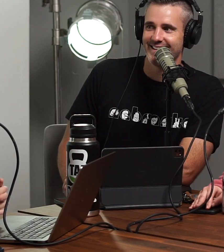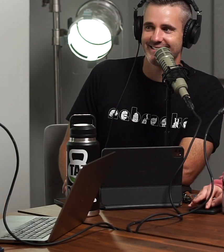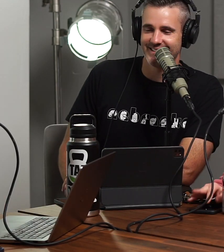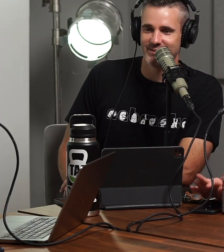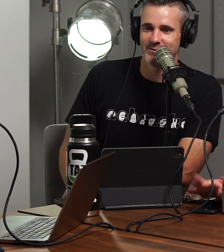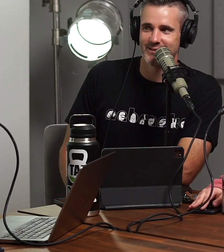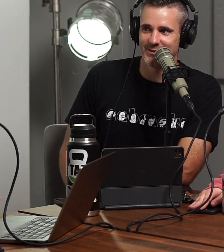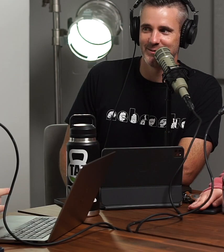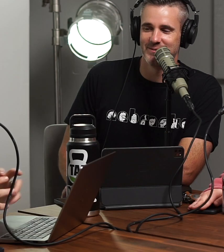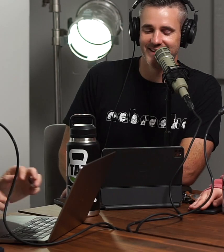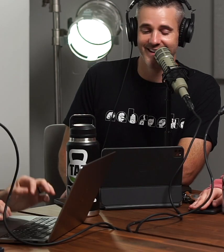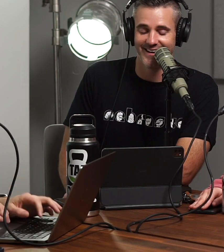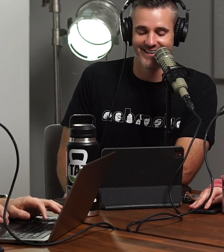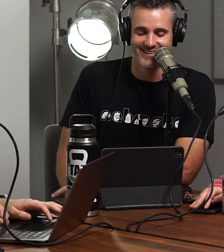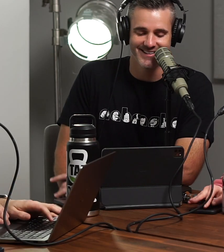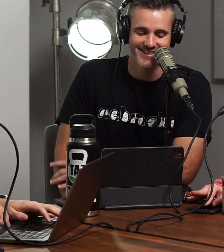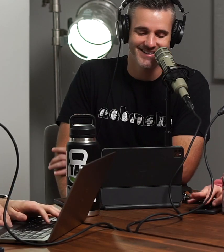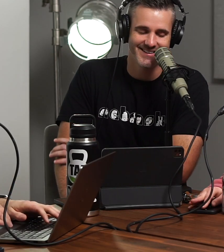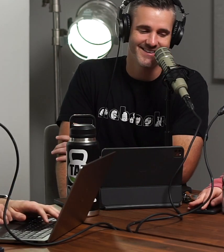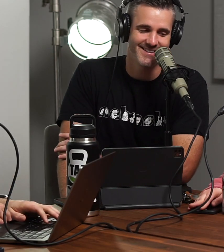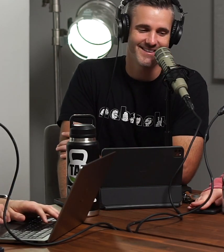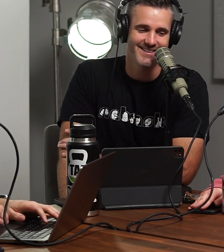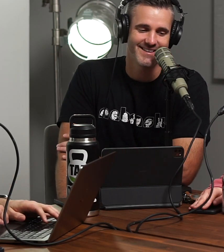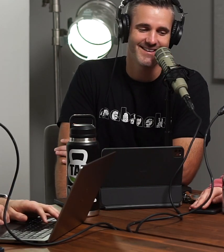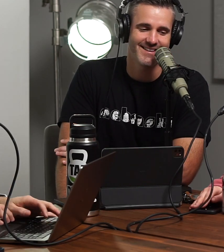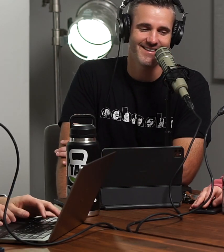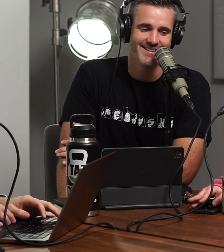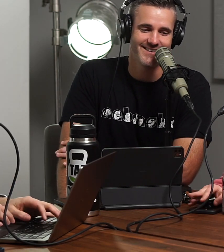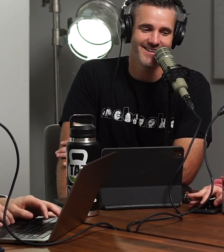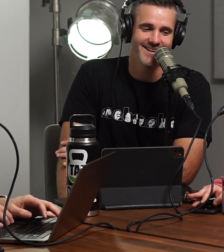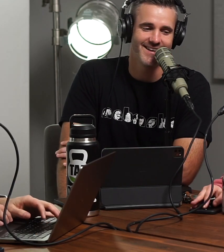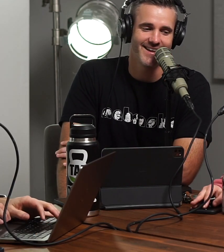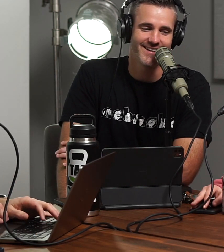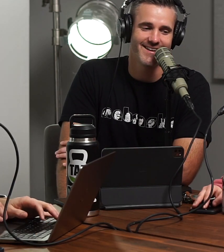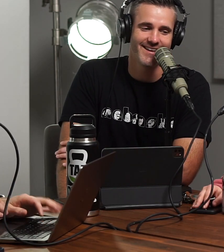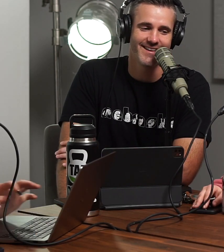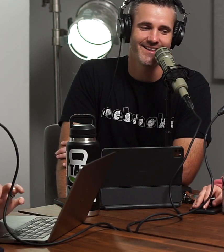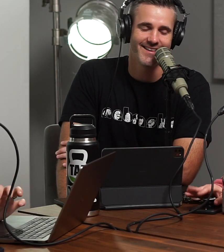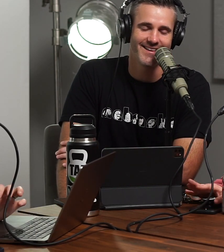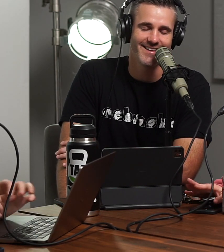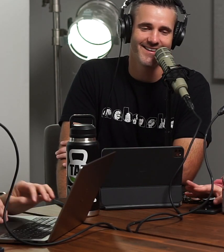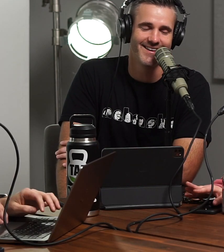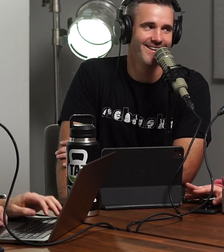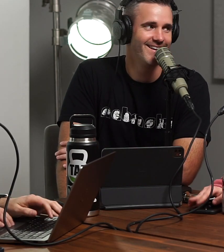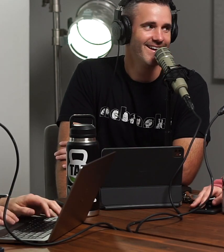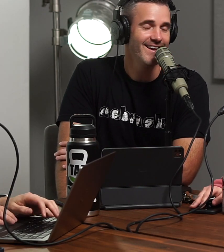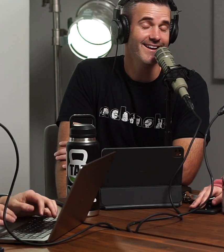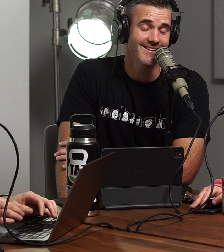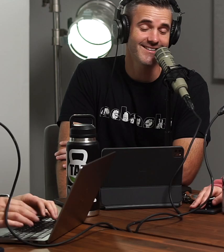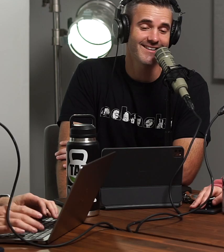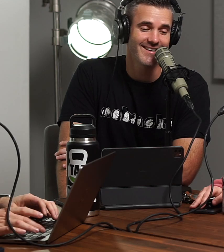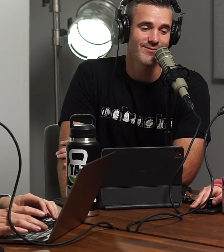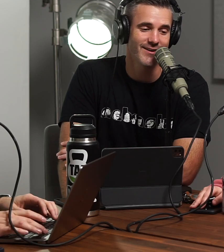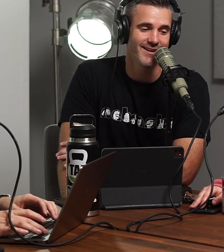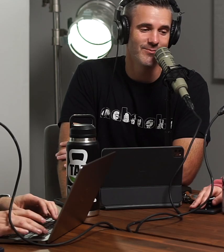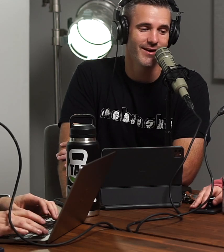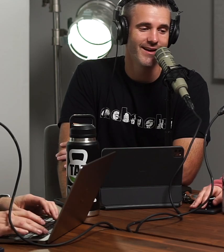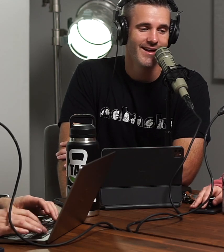it's youtube yeah it's a youtube family oh okay yeah good clean fun it is good clean fun i mean that's really